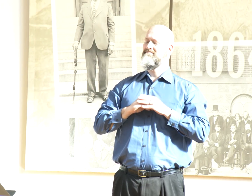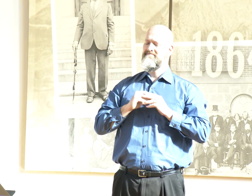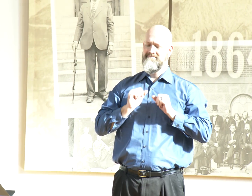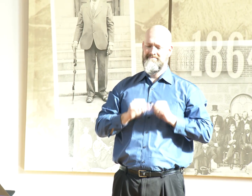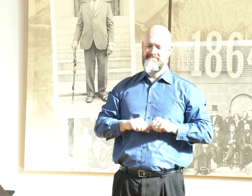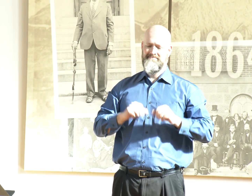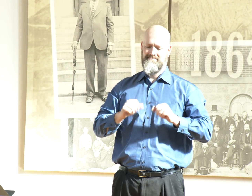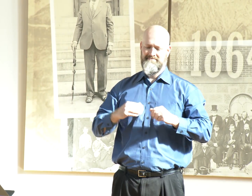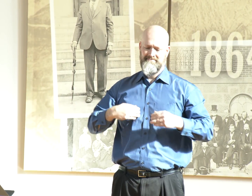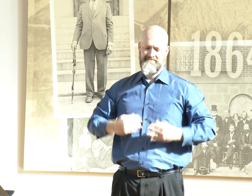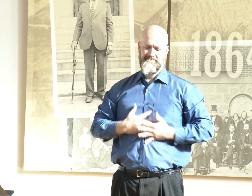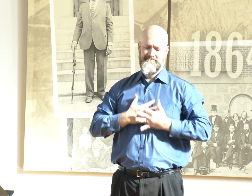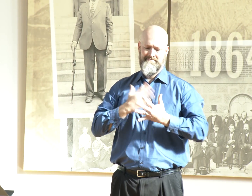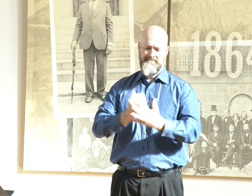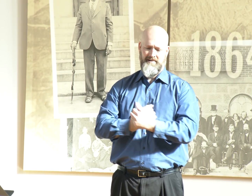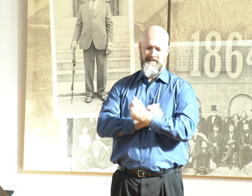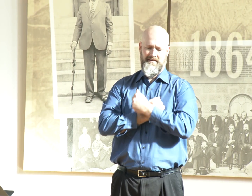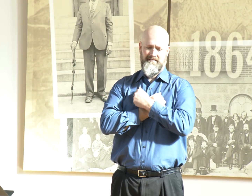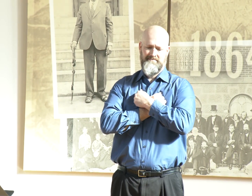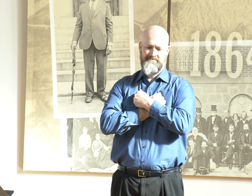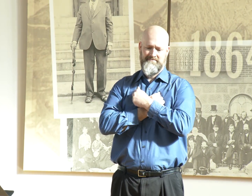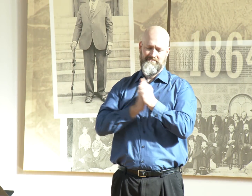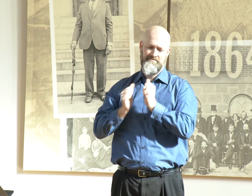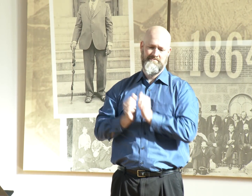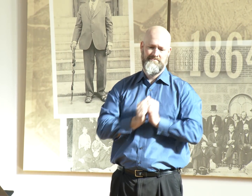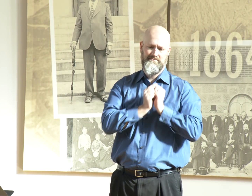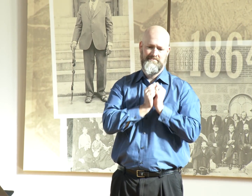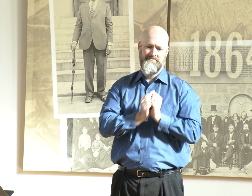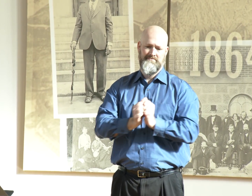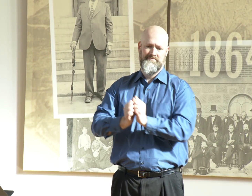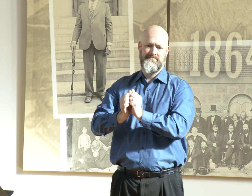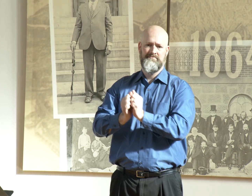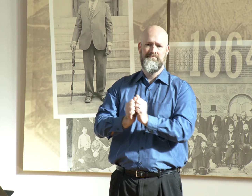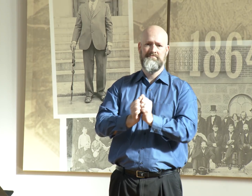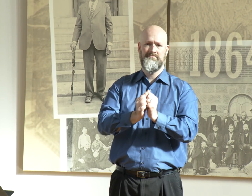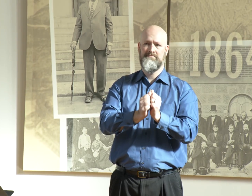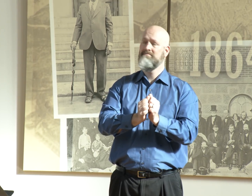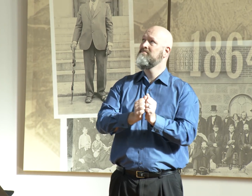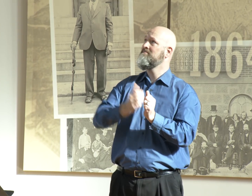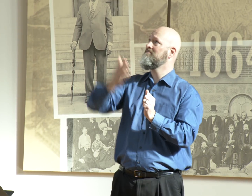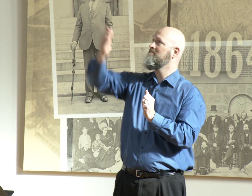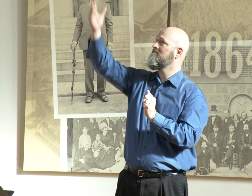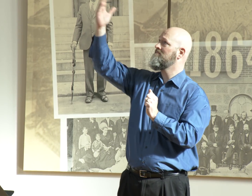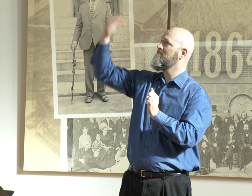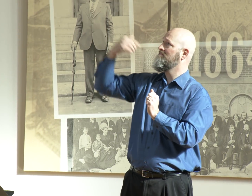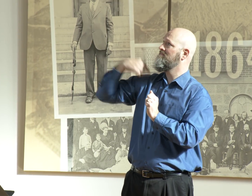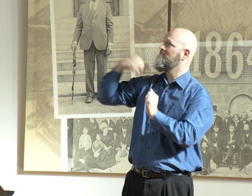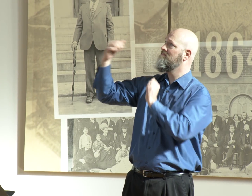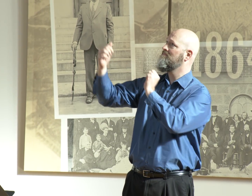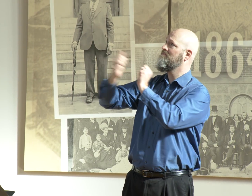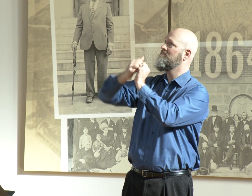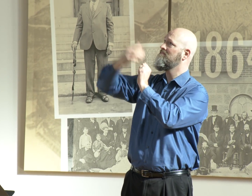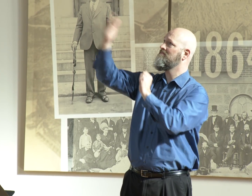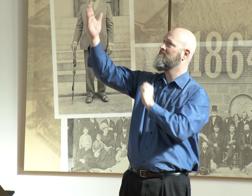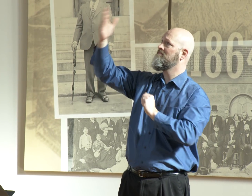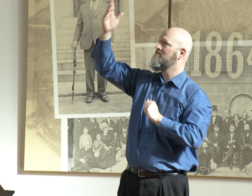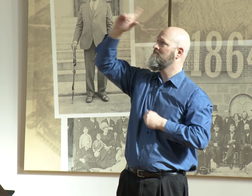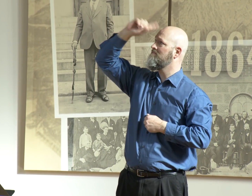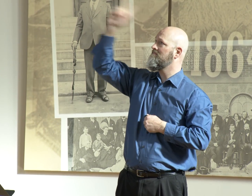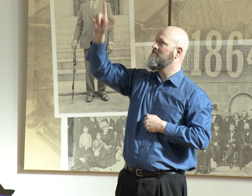Surely goodness and mercy shall follow me all the days of my life,